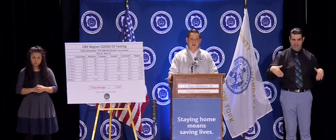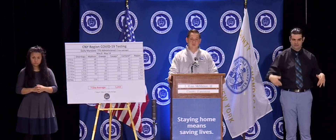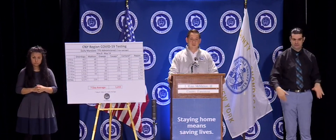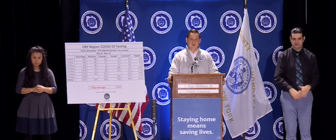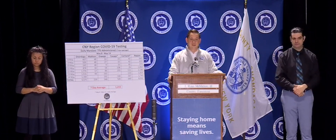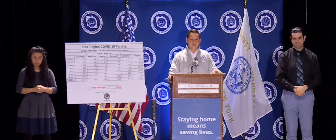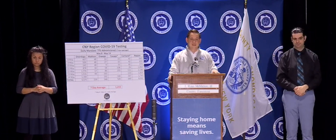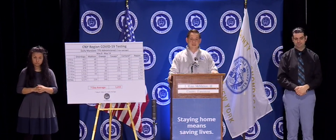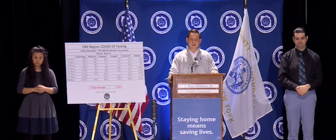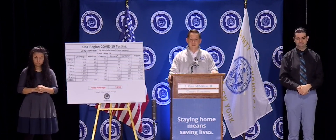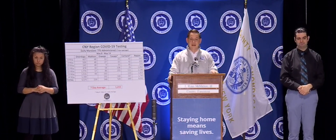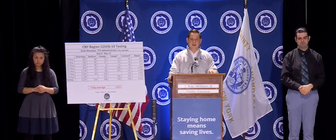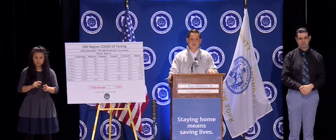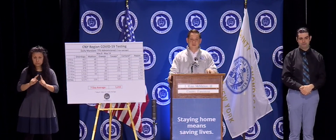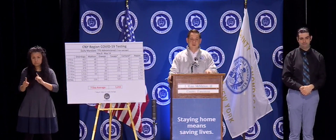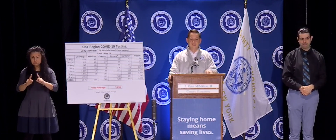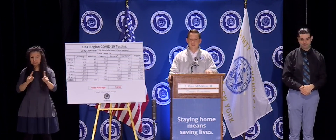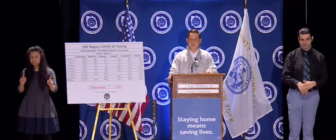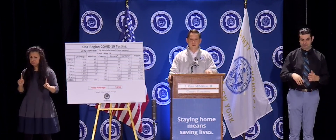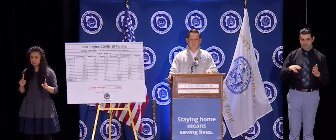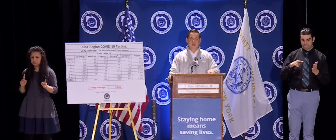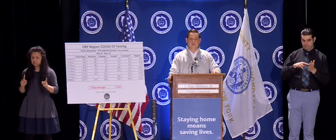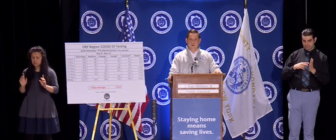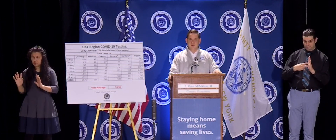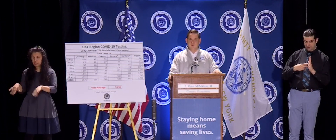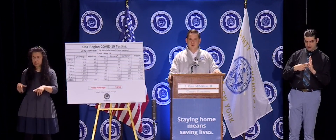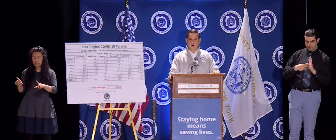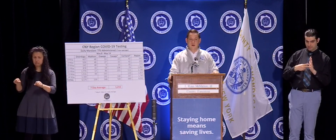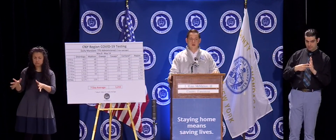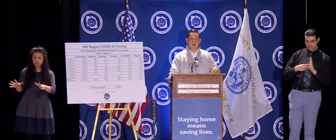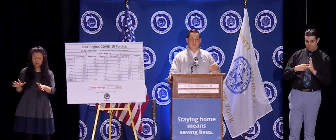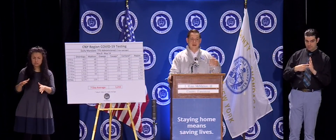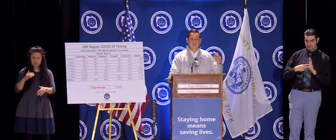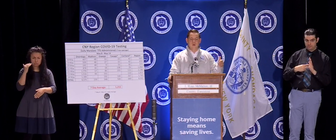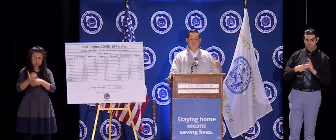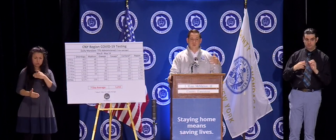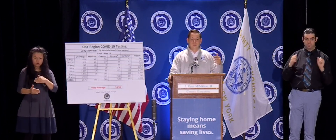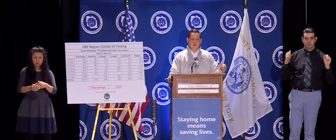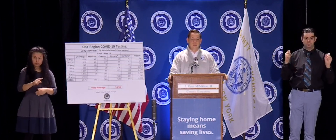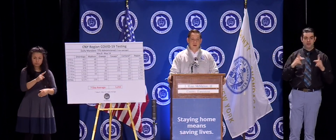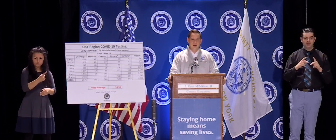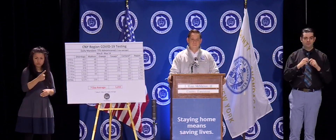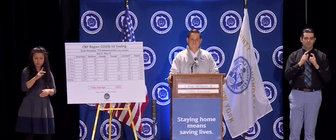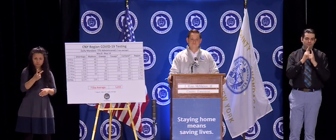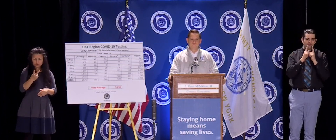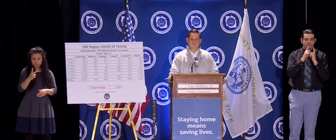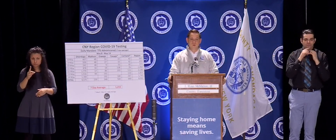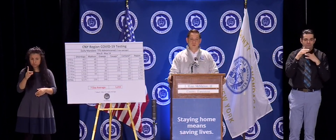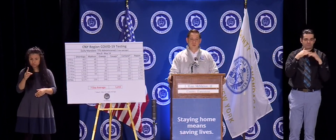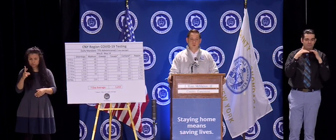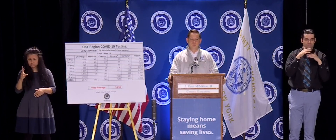expectation that physical distancing in any of these phases, even when we get to phase 4, that won't